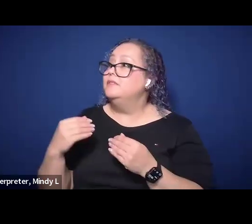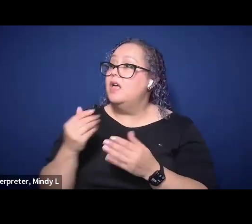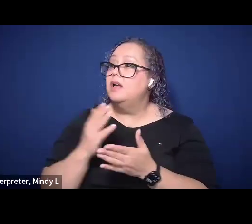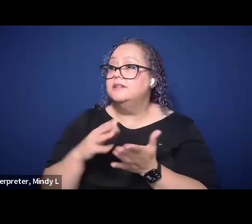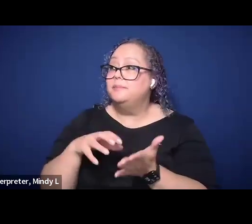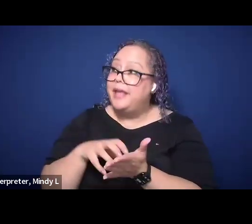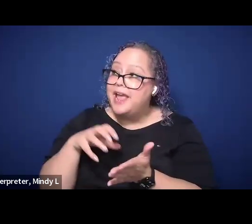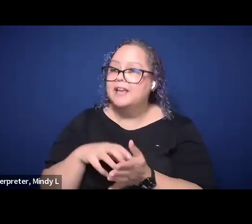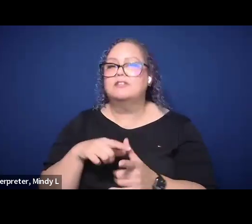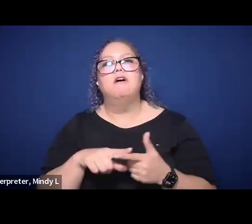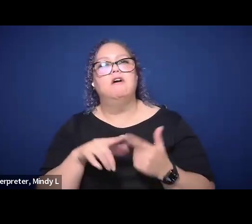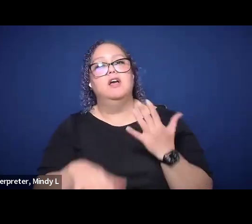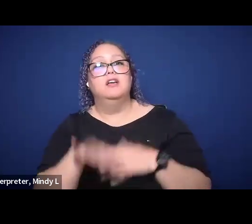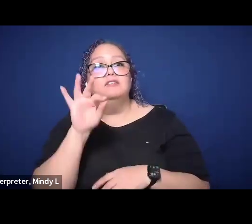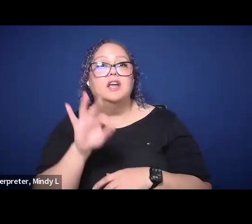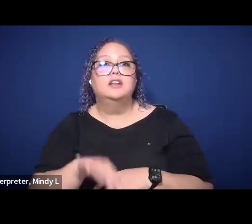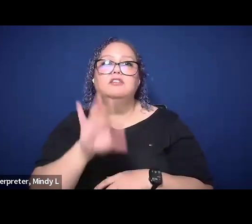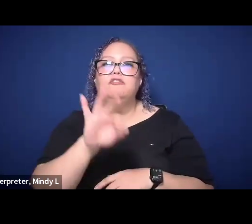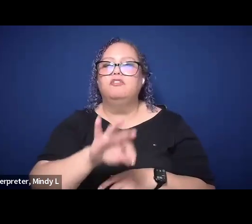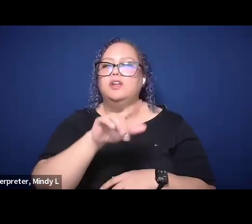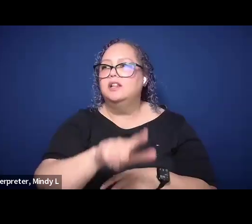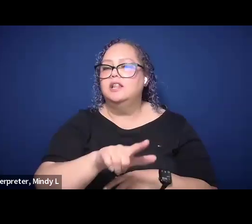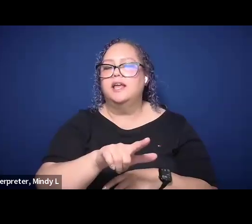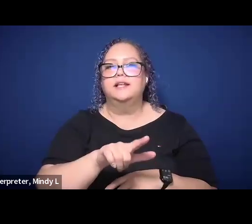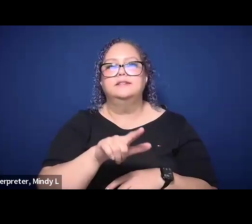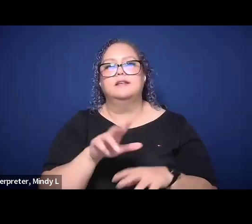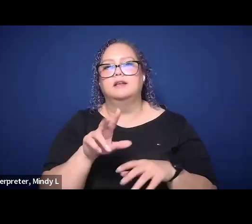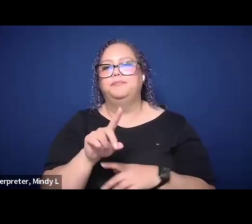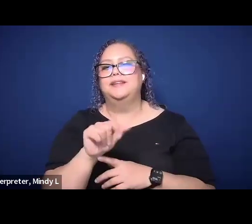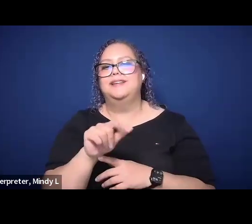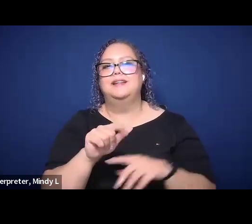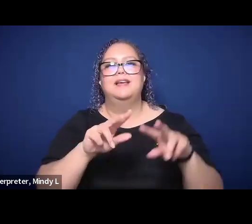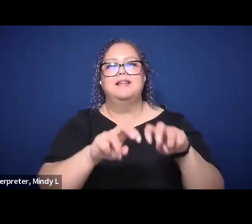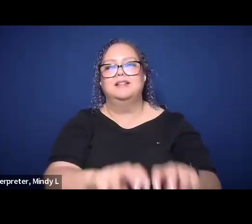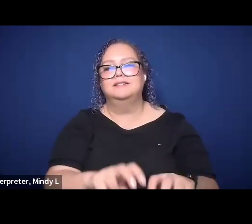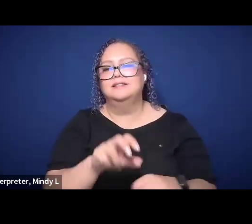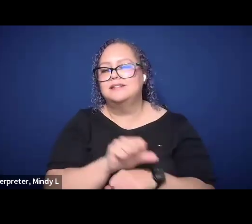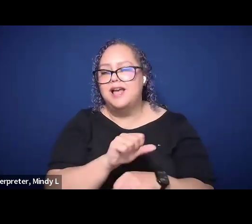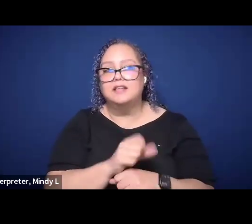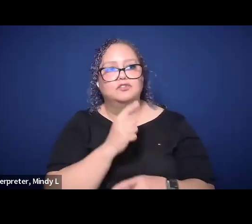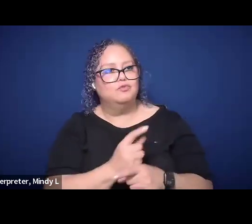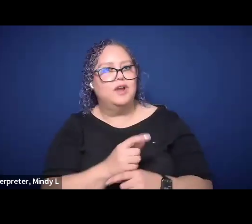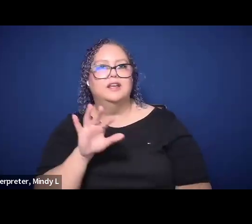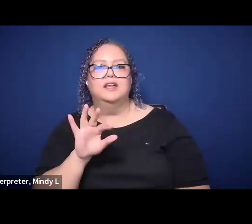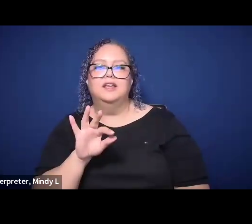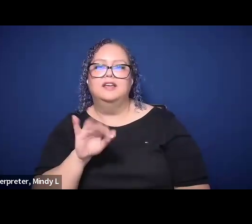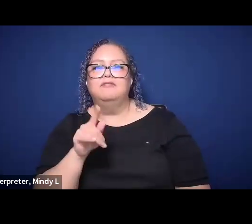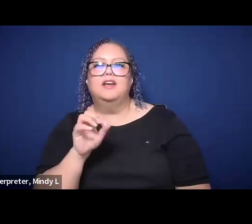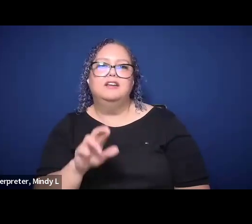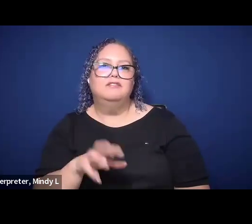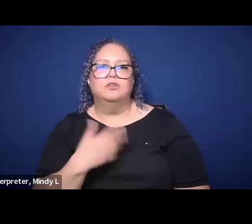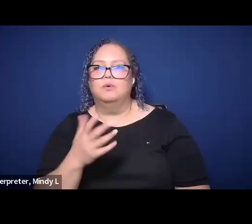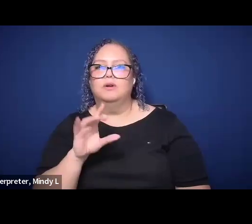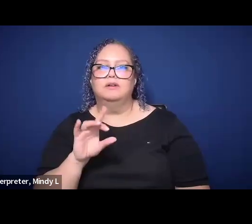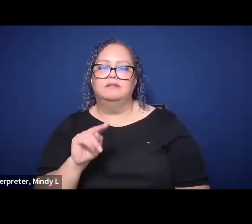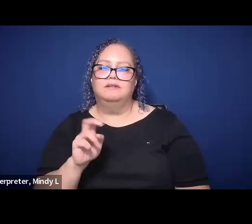freelance data analysis task. Yes, go on Fiverr or Upwork. Sell some t-shirts or hoodies. Find someone to take